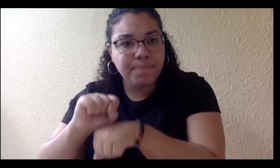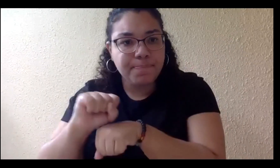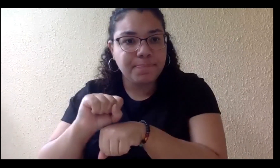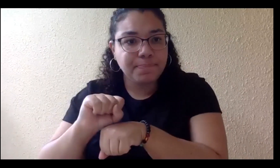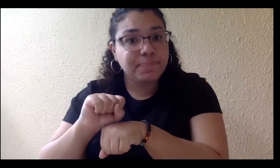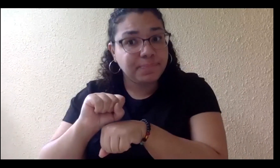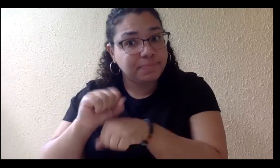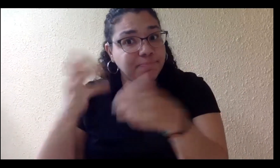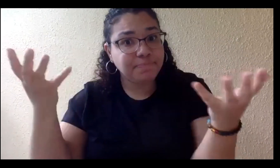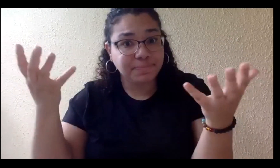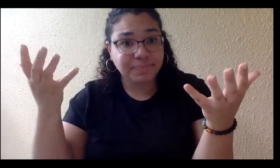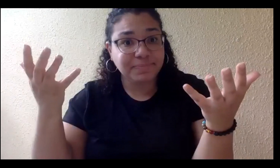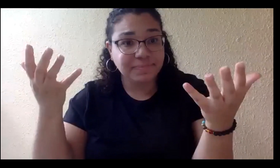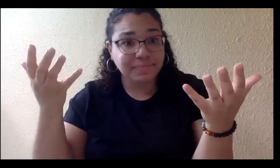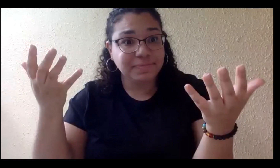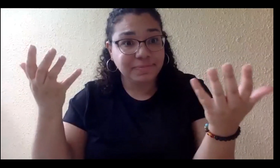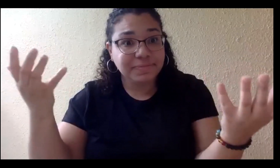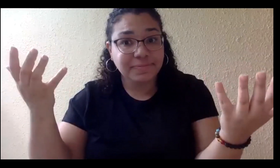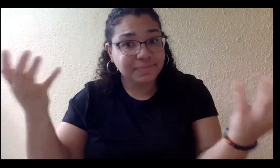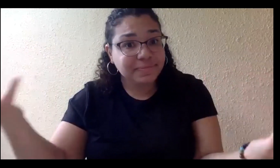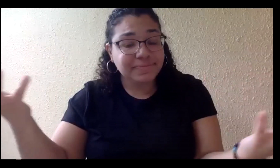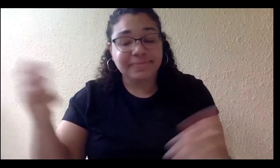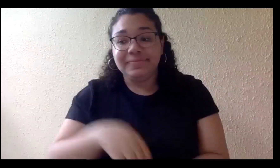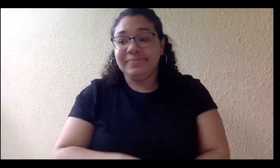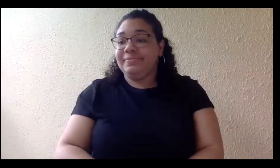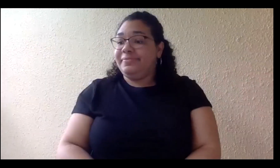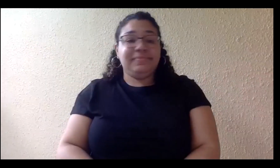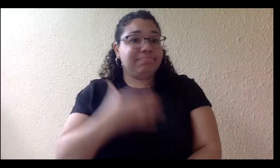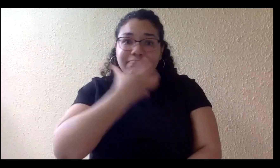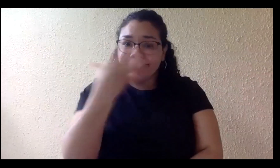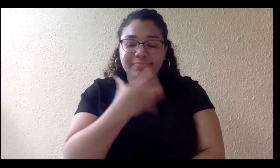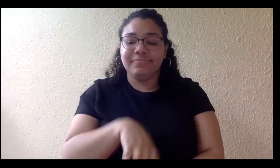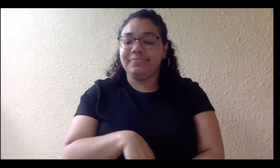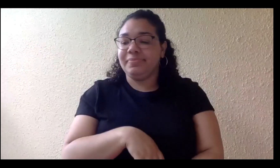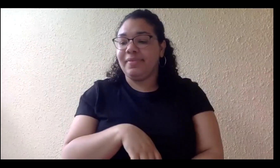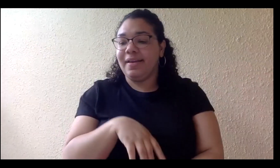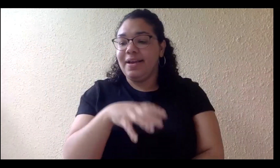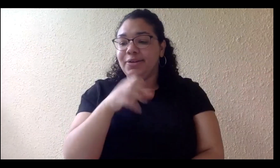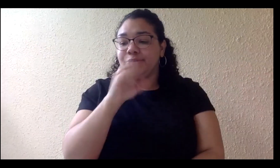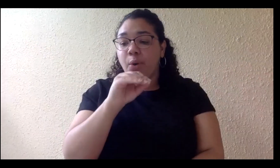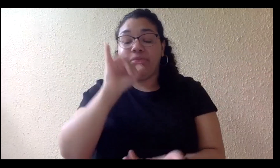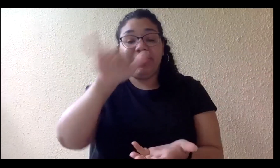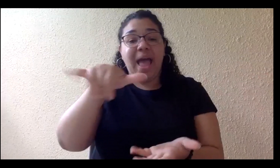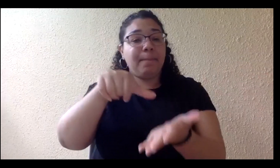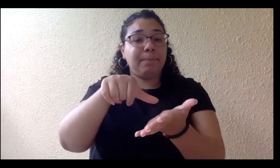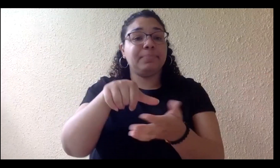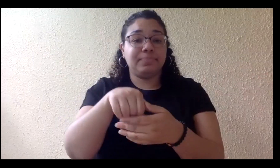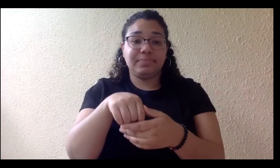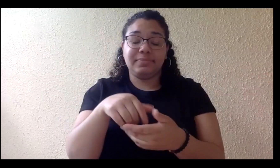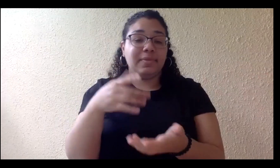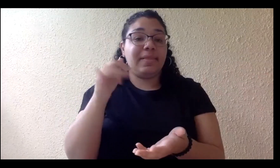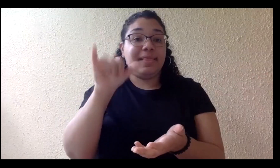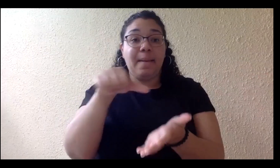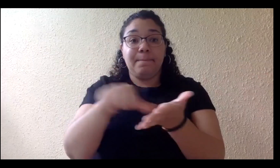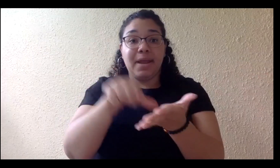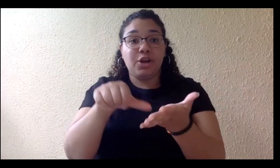So 7,000 people are looking for jobs. That's what that tells you, which is just unbelievable when you think